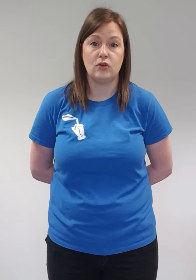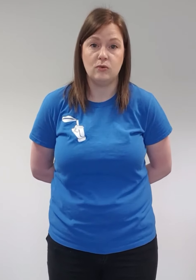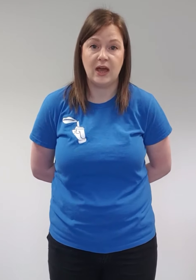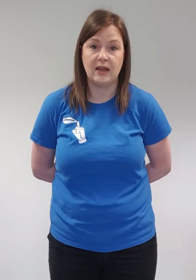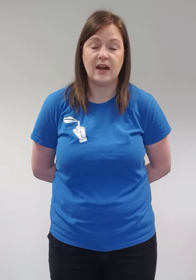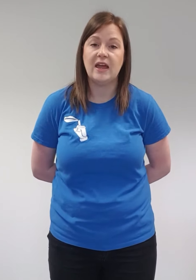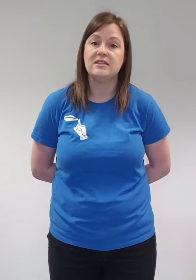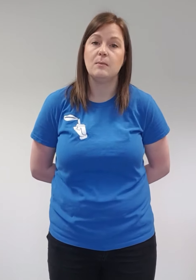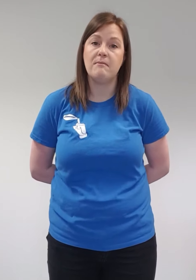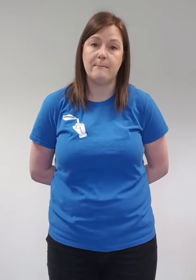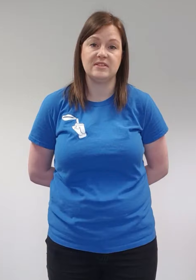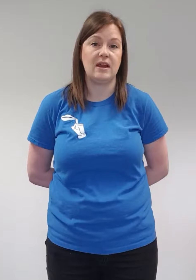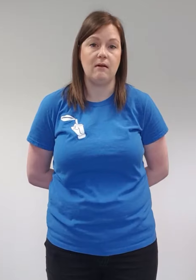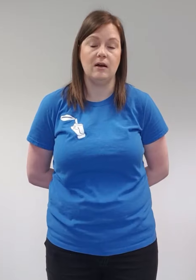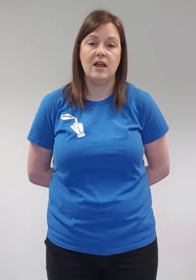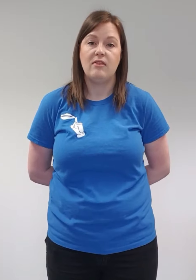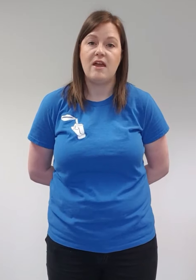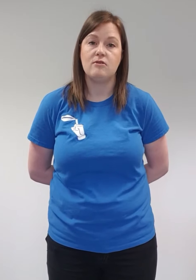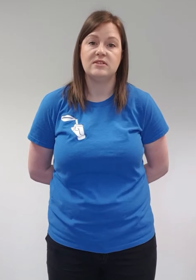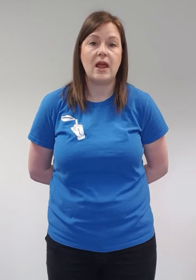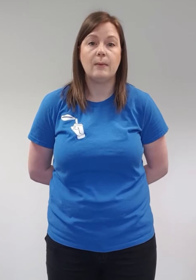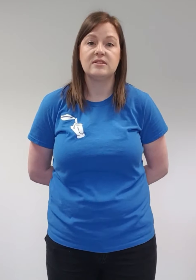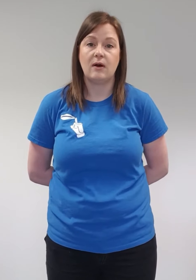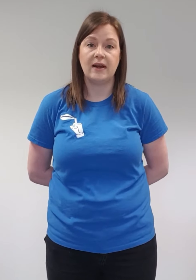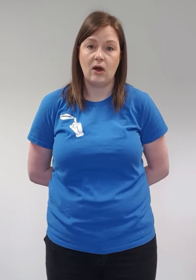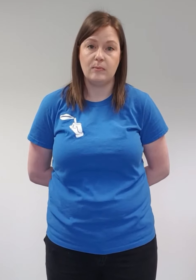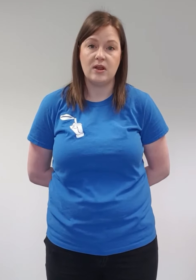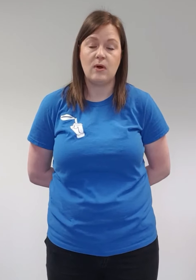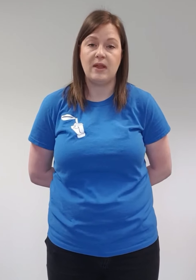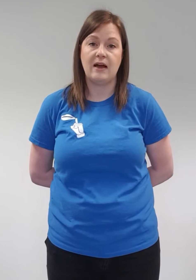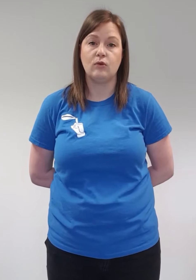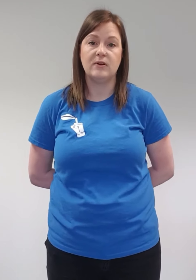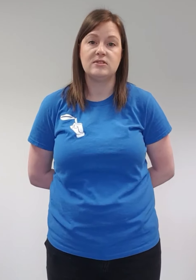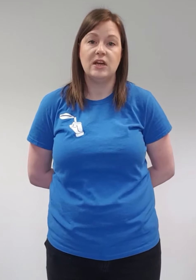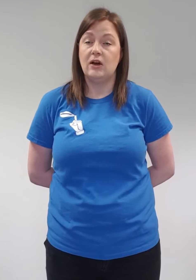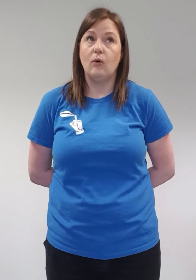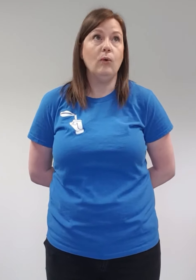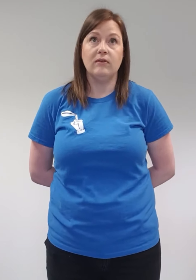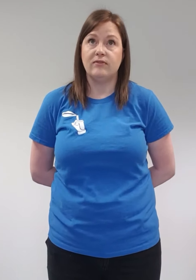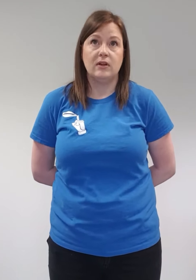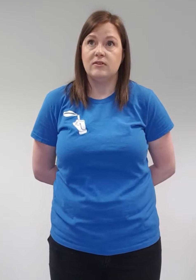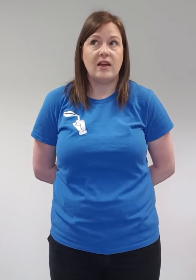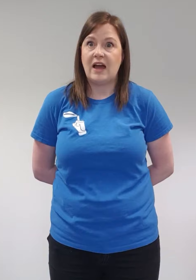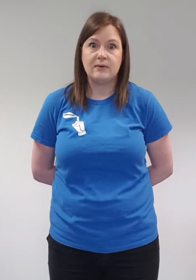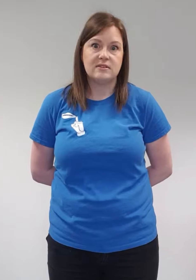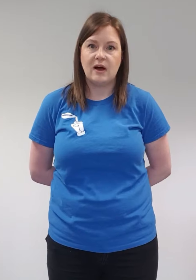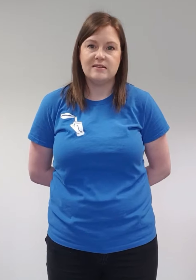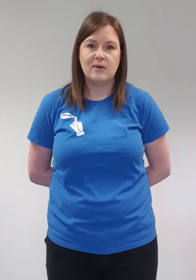www.signalong.org.uk, and head to the members area. There you'll see our sign library where we have almost all of 9,000 signs that we have